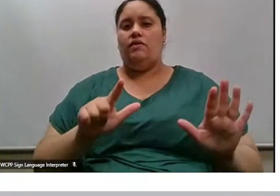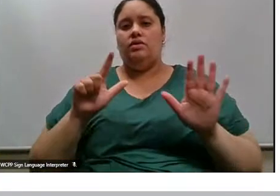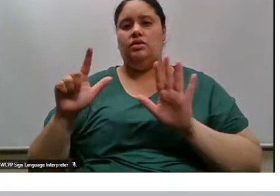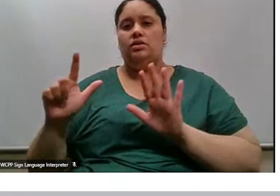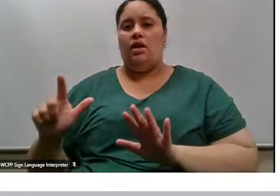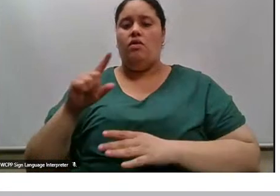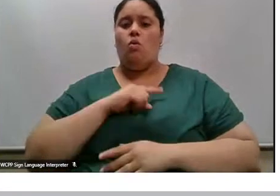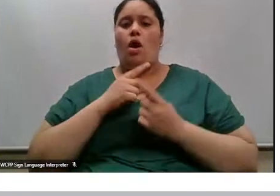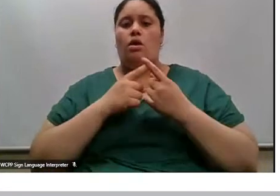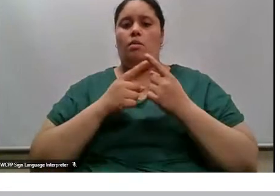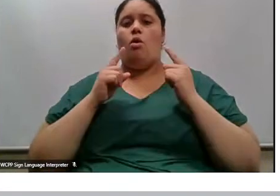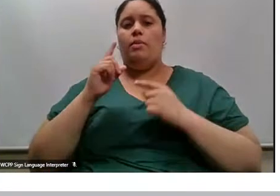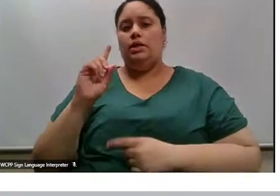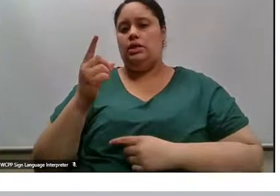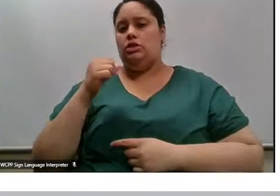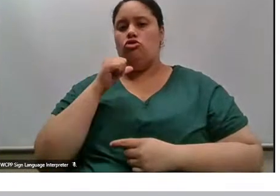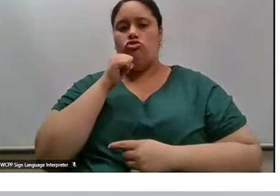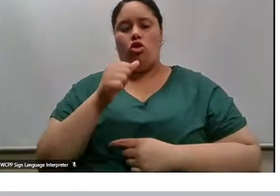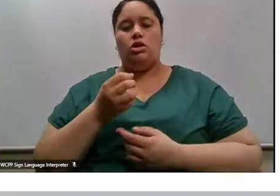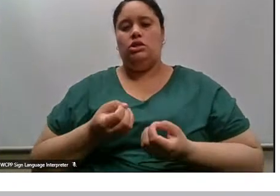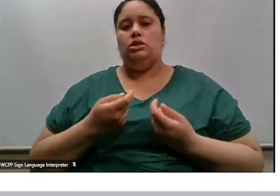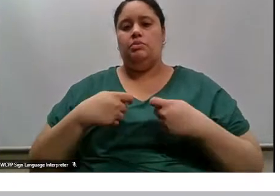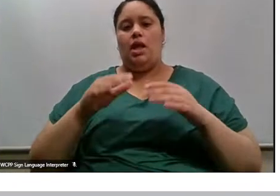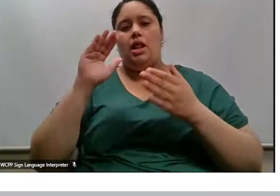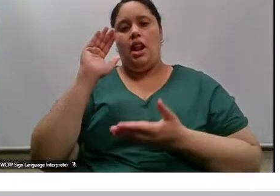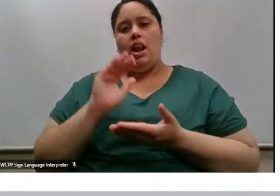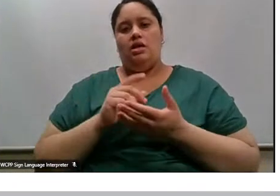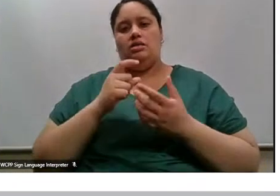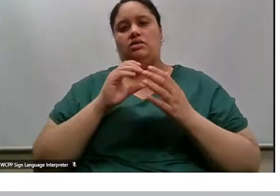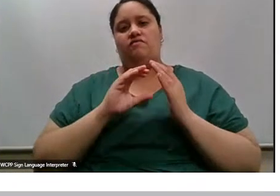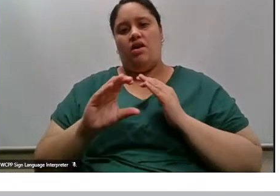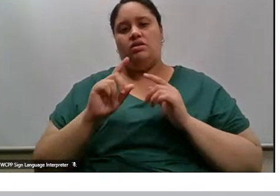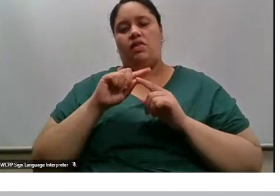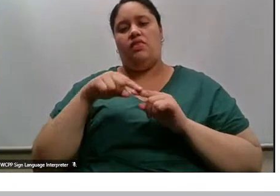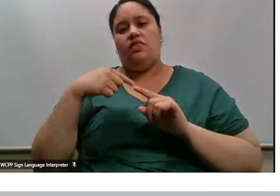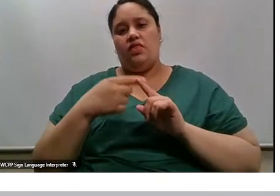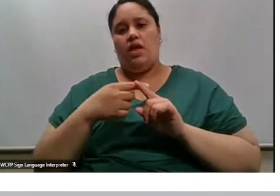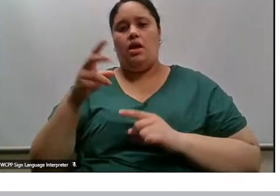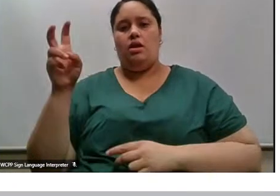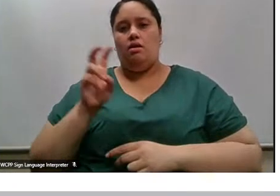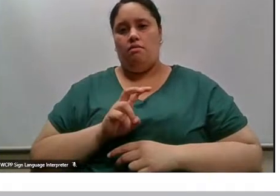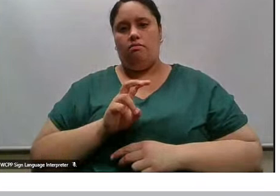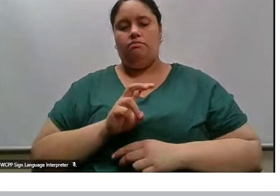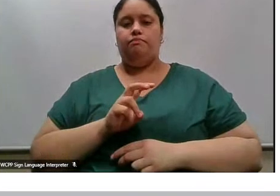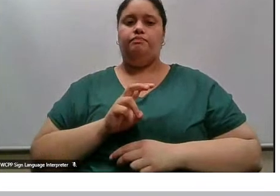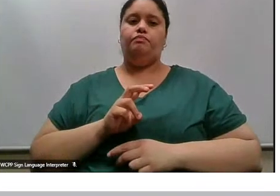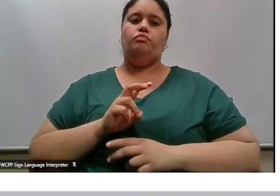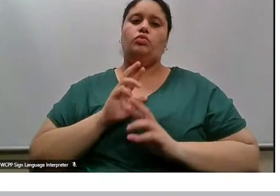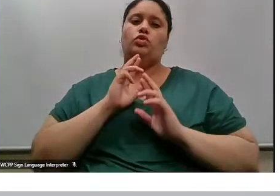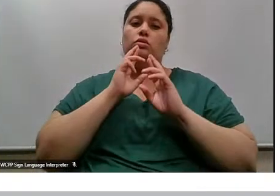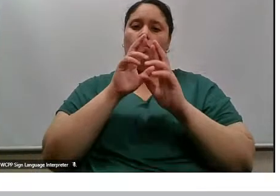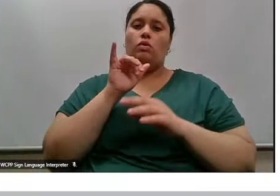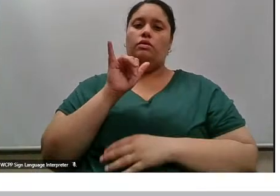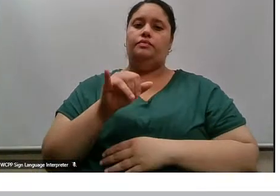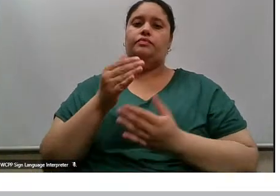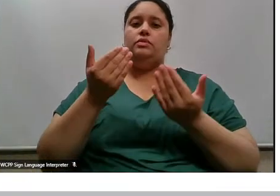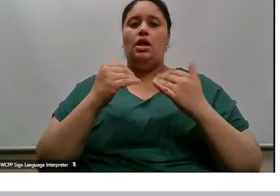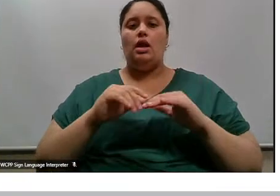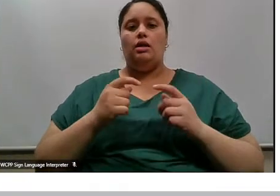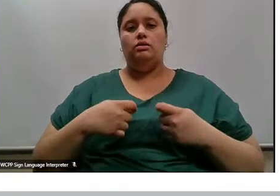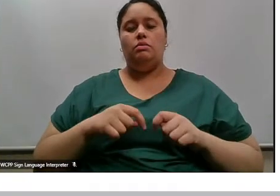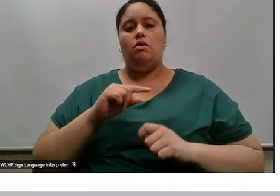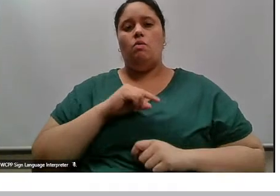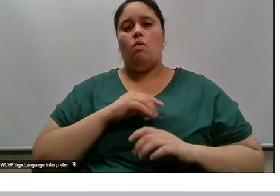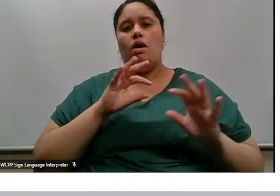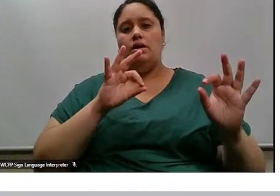why did the department transfer less funds to municipalities and then come report that they underspend because they